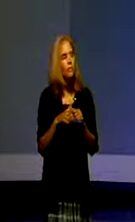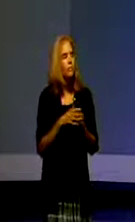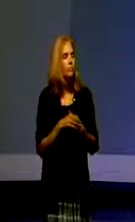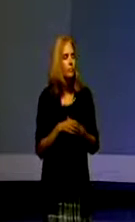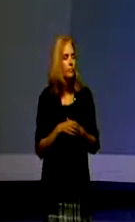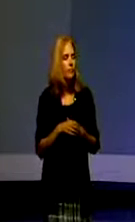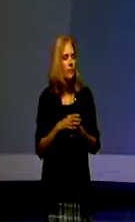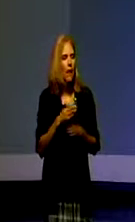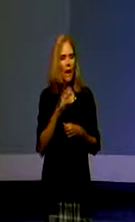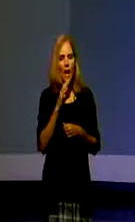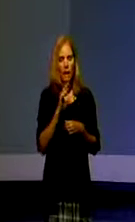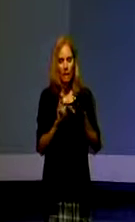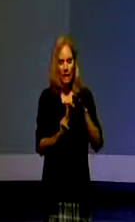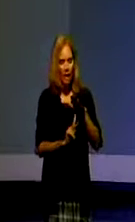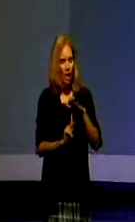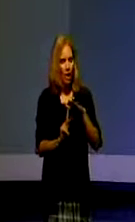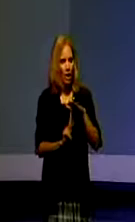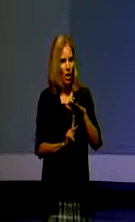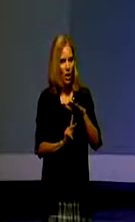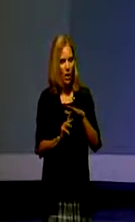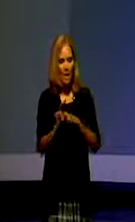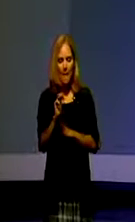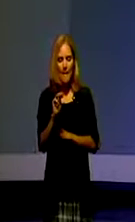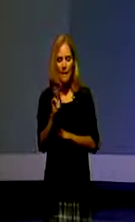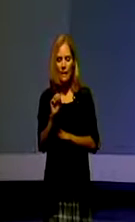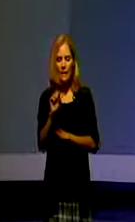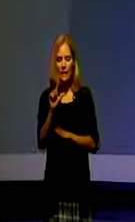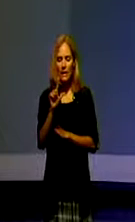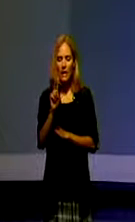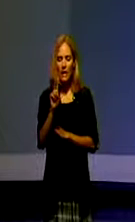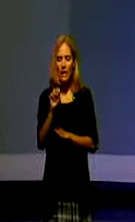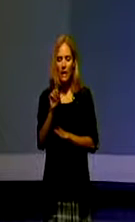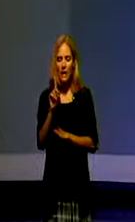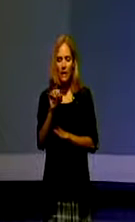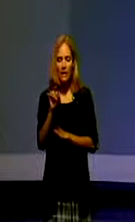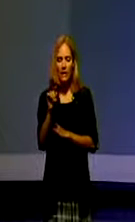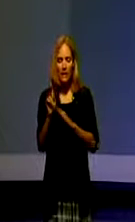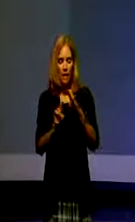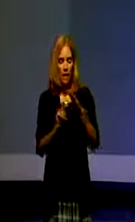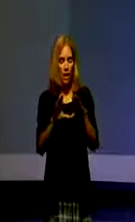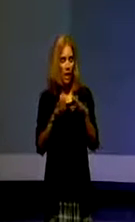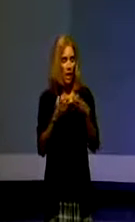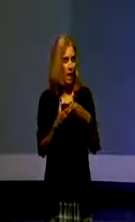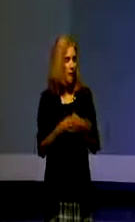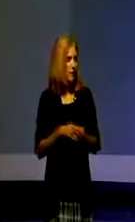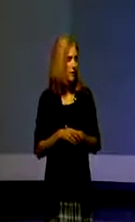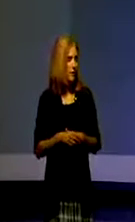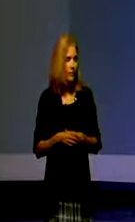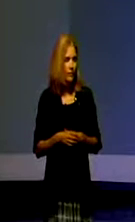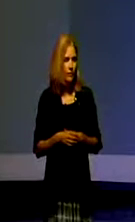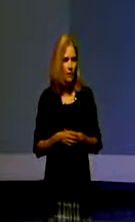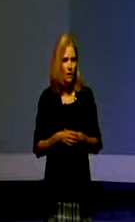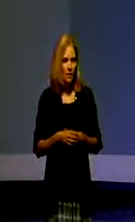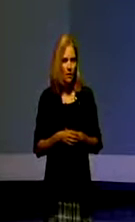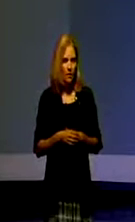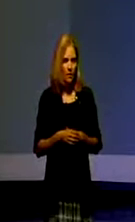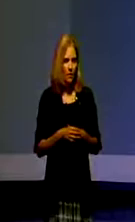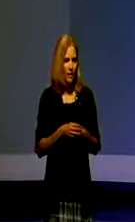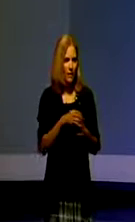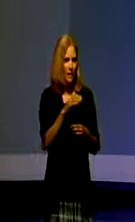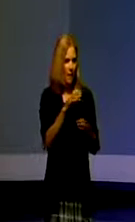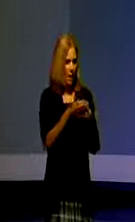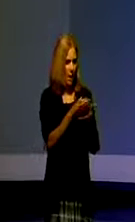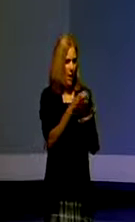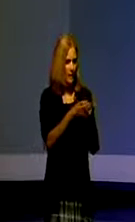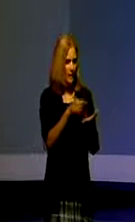was in kindergarten in Mrs. Lund's kindergarten class. I remember her handing out styrofoam